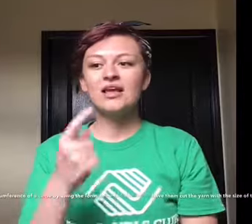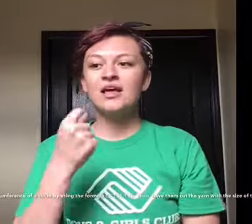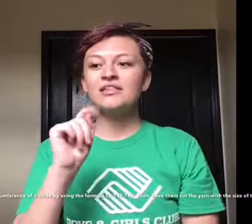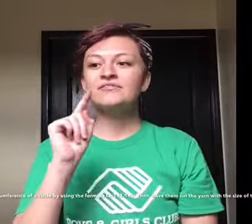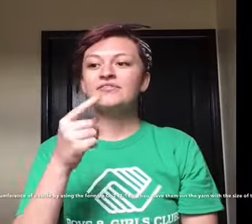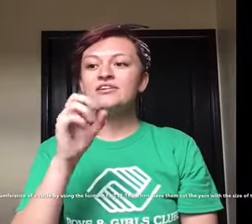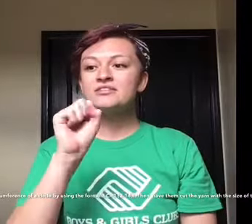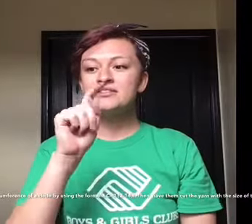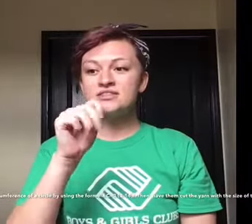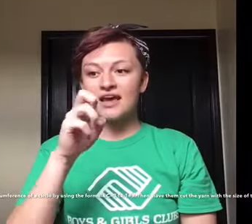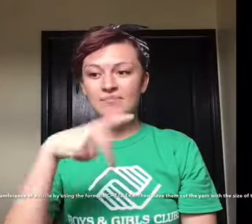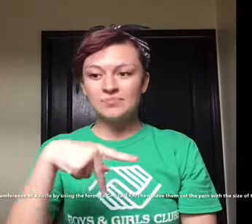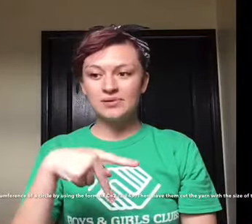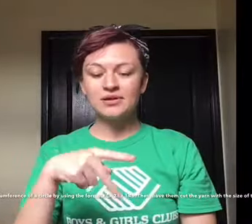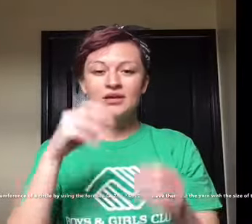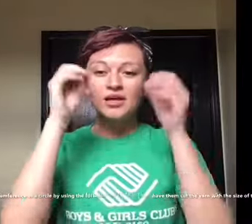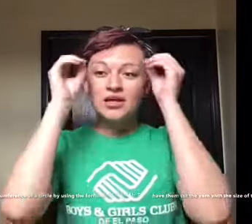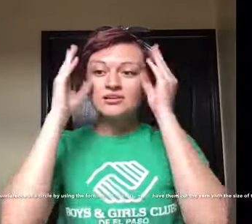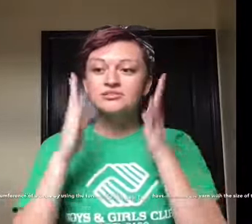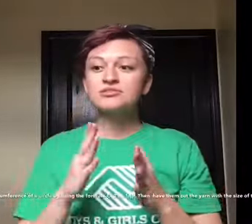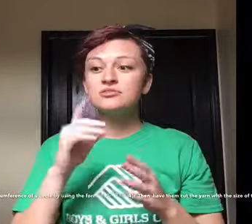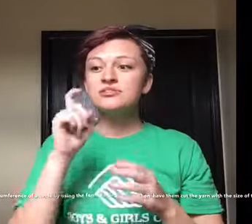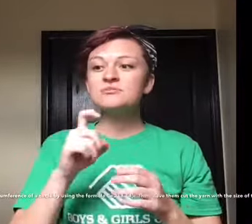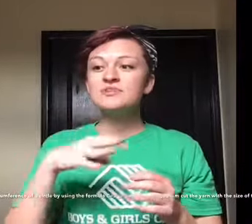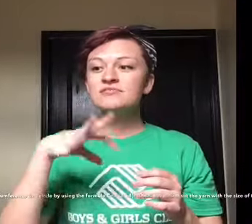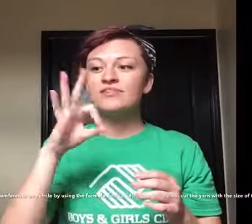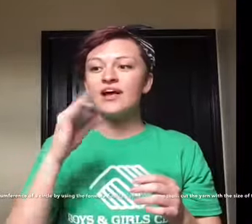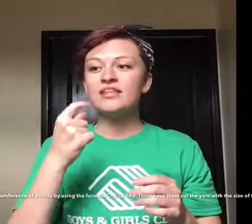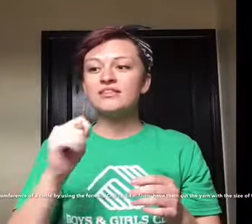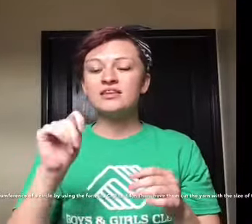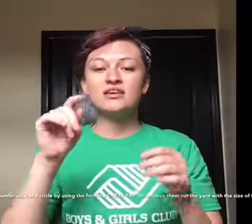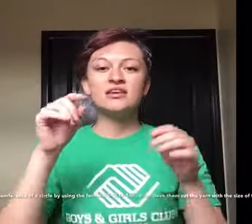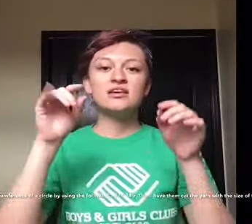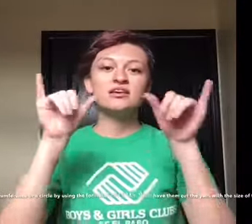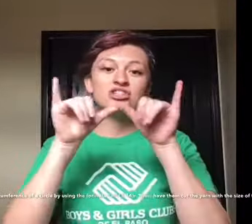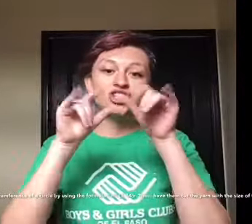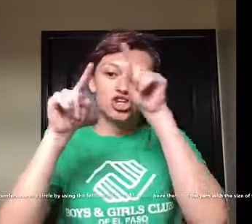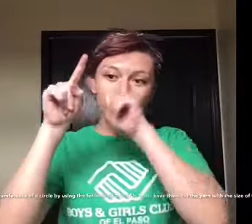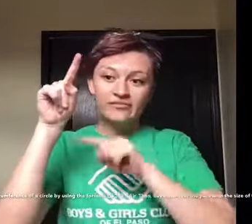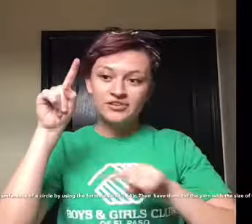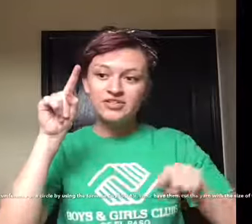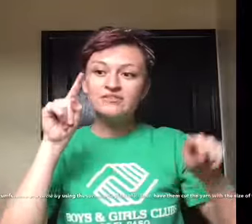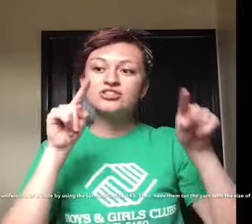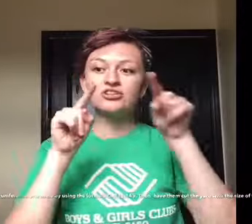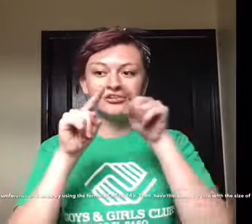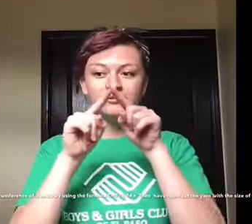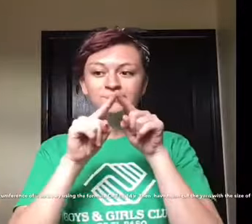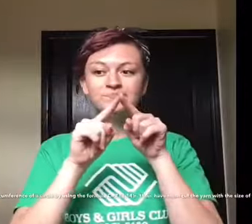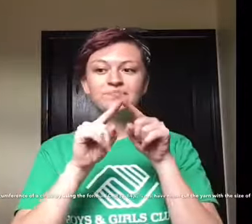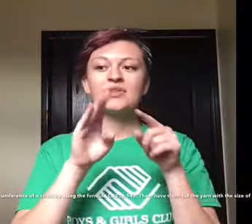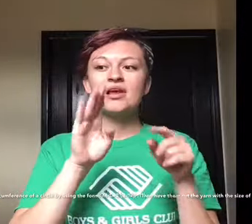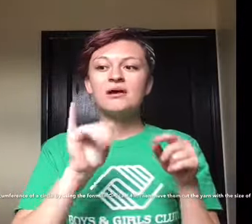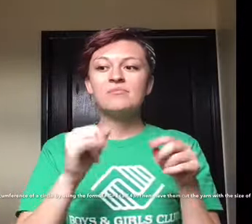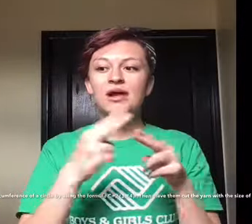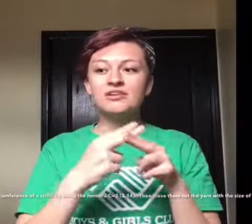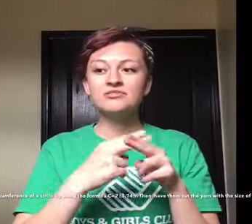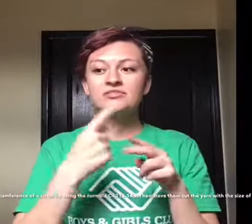The first step, students must find the circumference of a circle by using